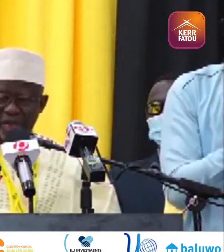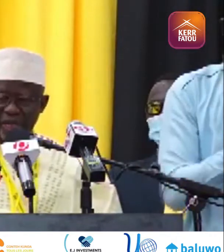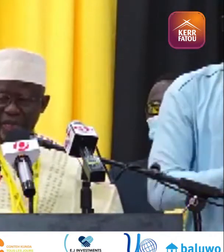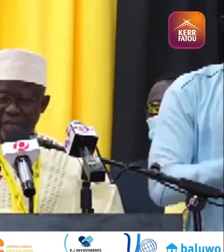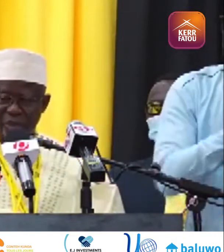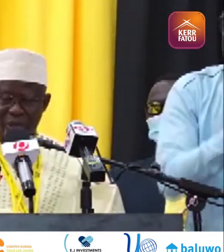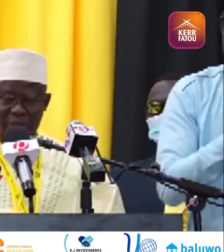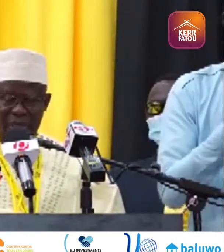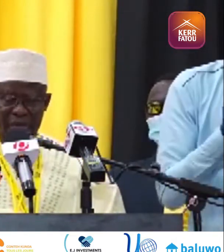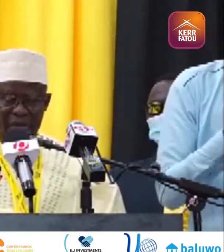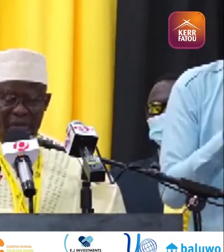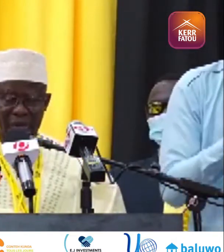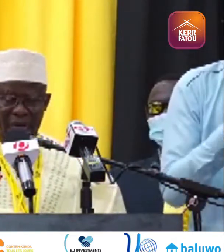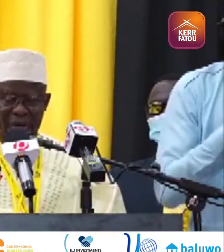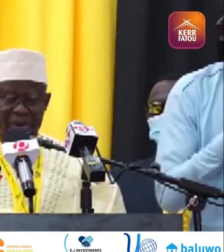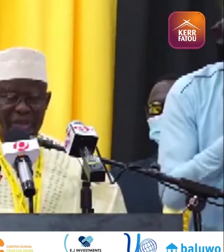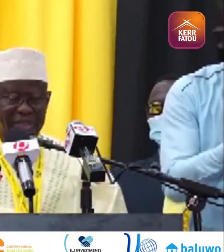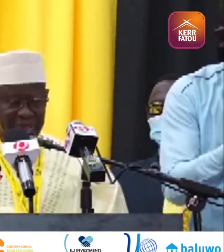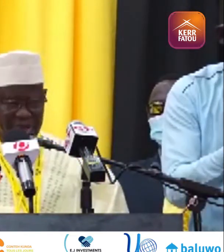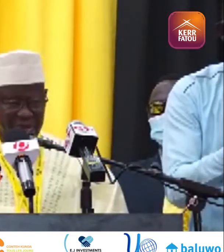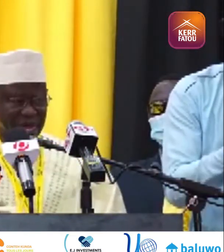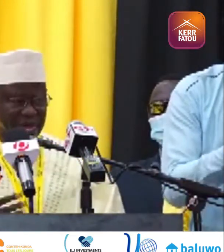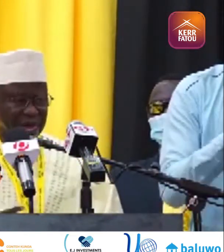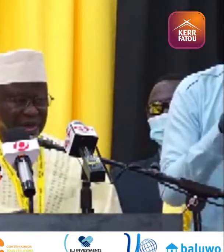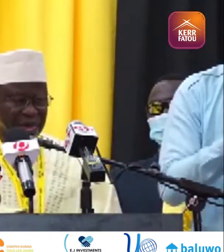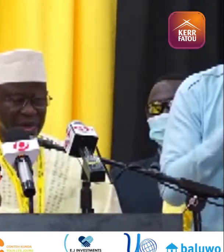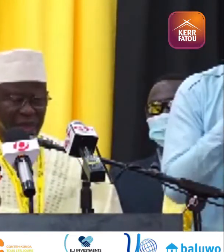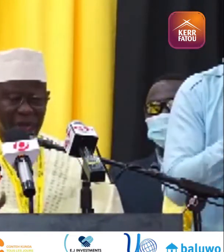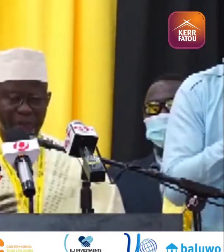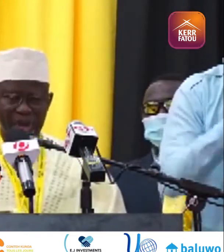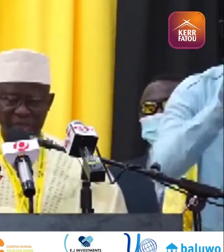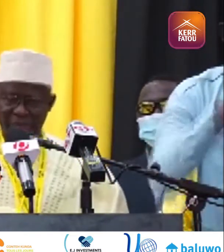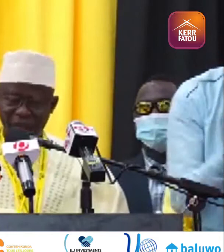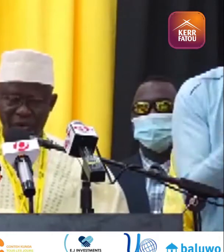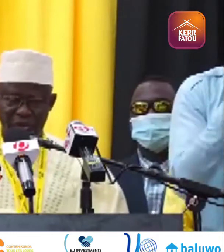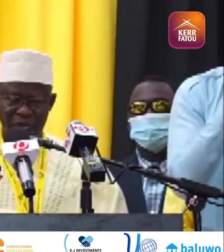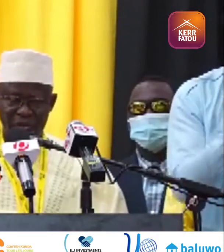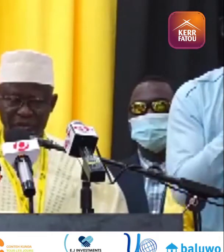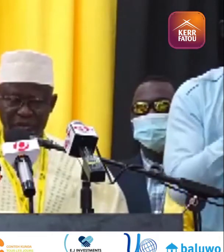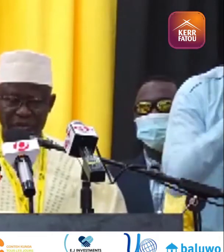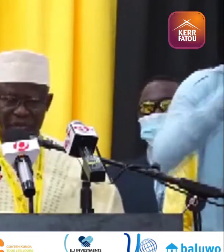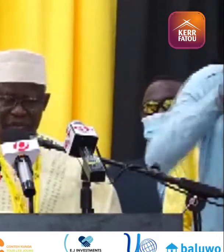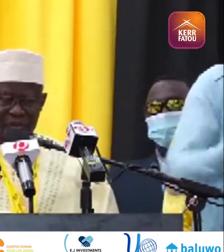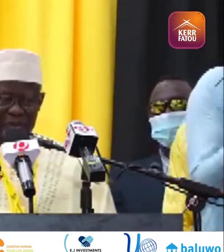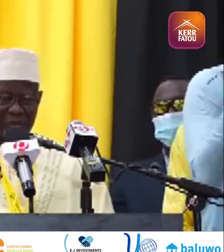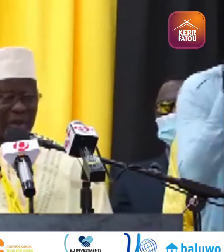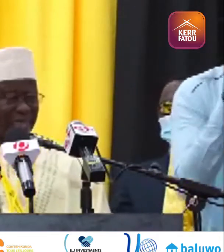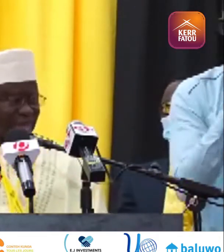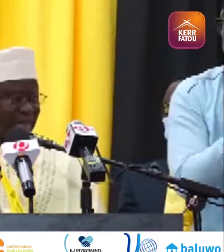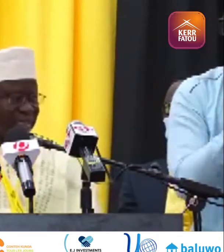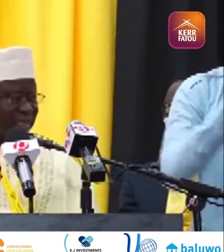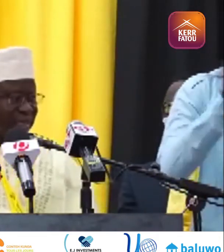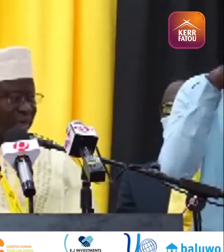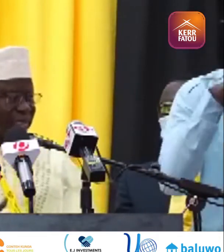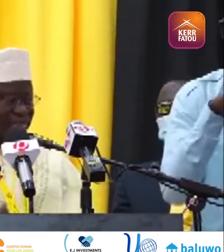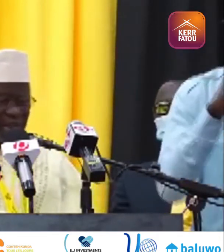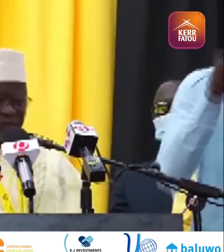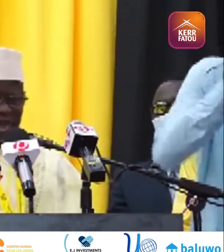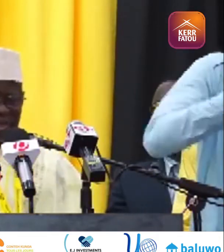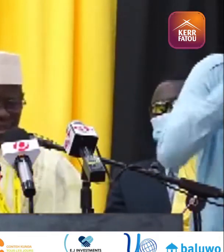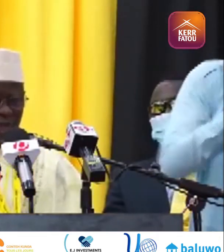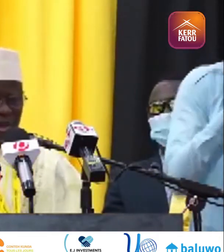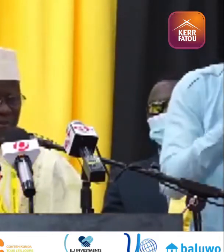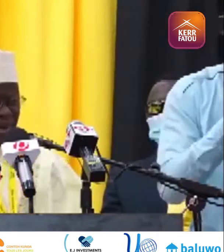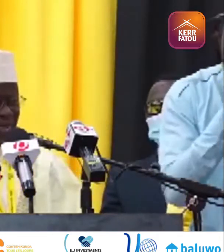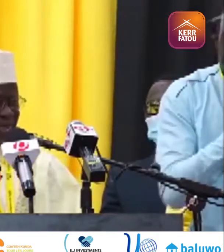It led to the re-engineering of our party's efforts to assert